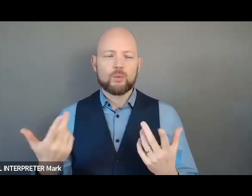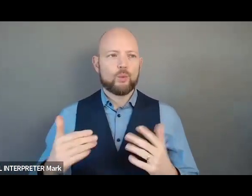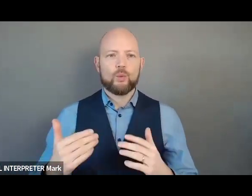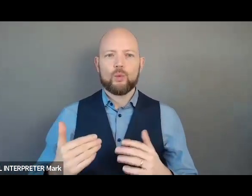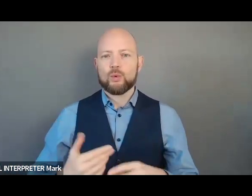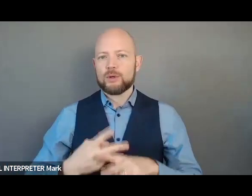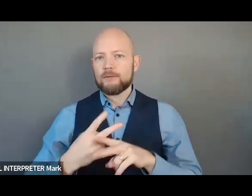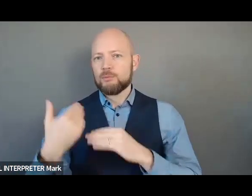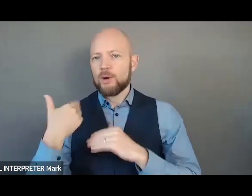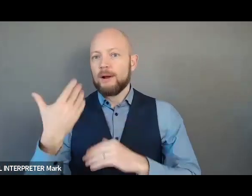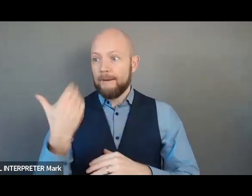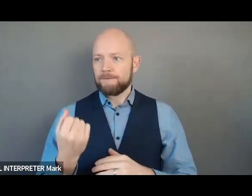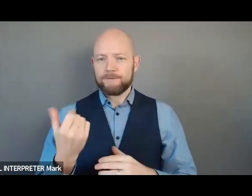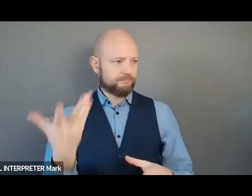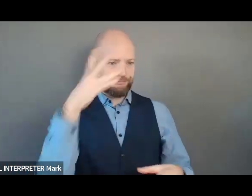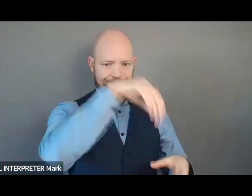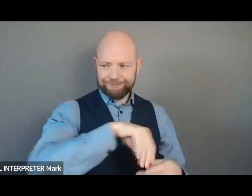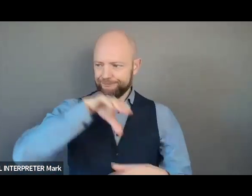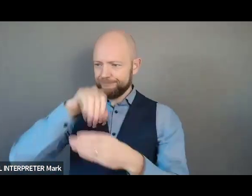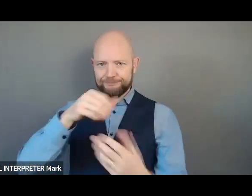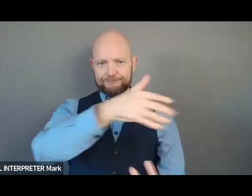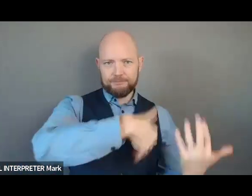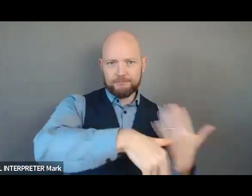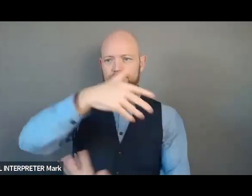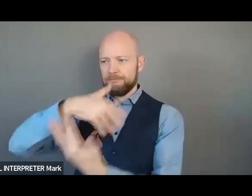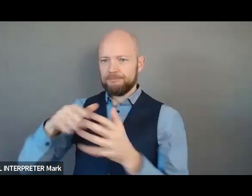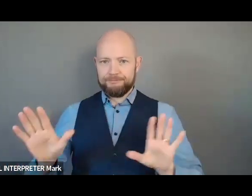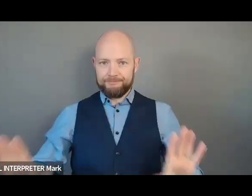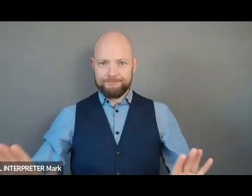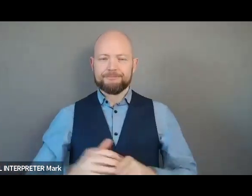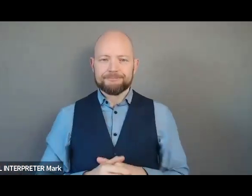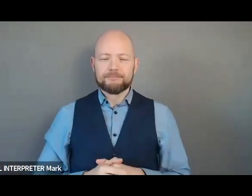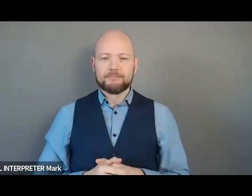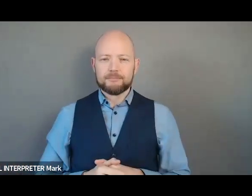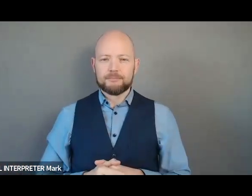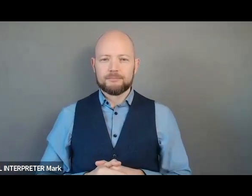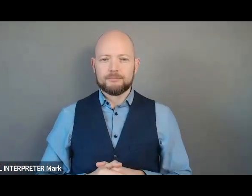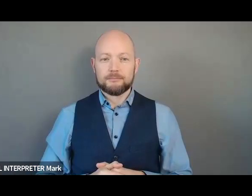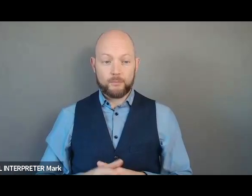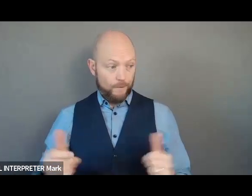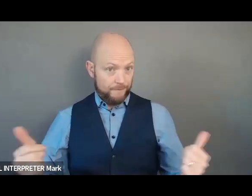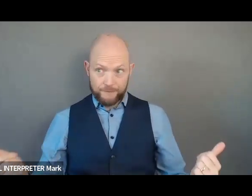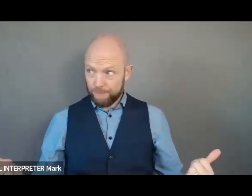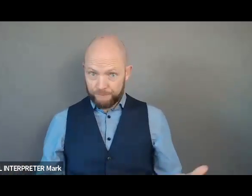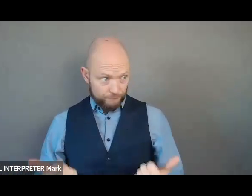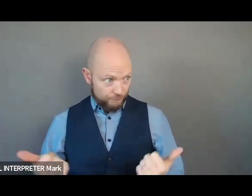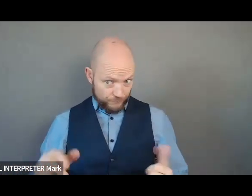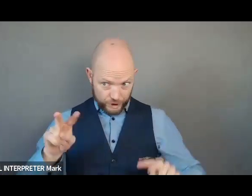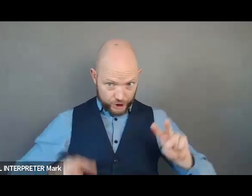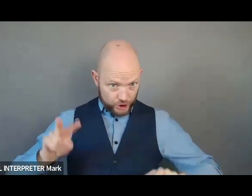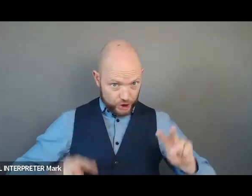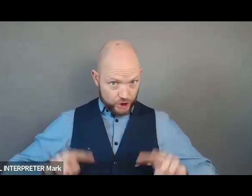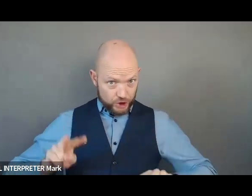well. And once we conducted those focus groups, we did a thematic analysis and then came up